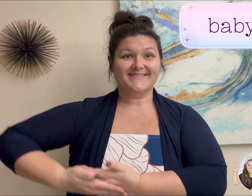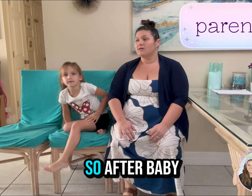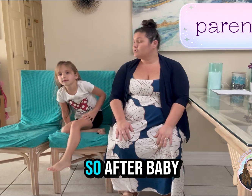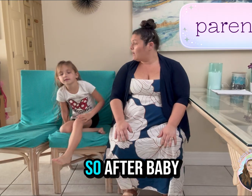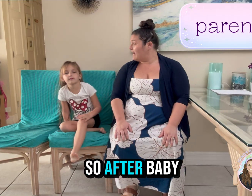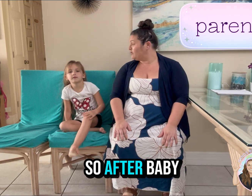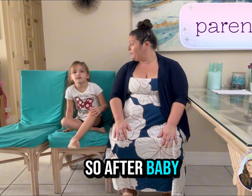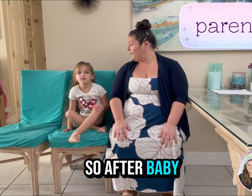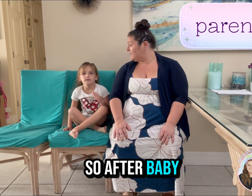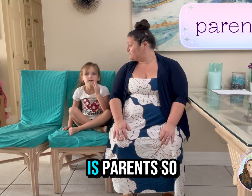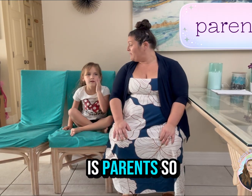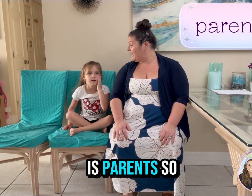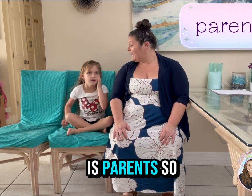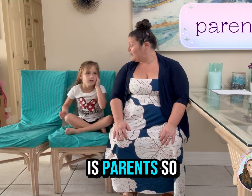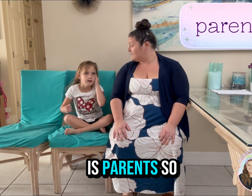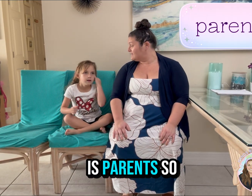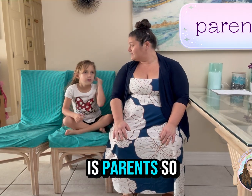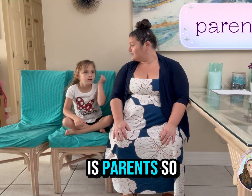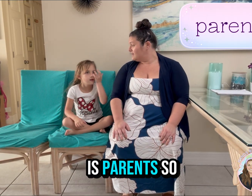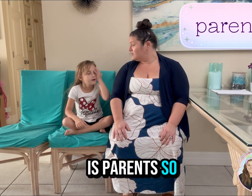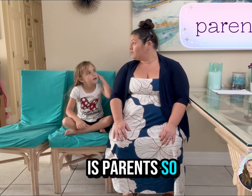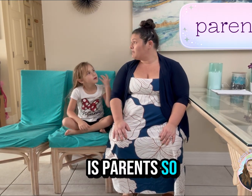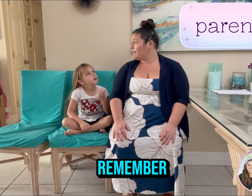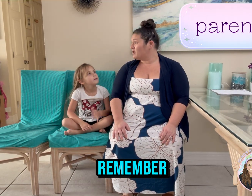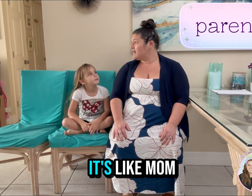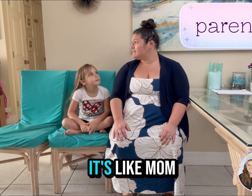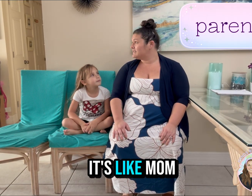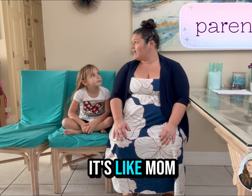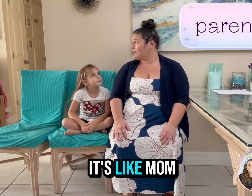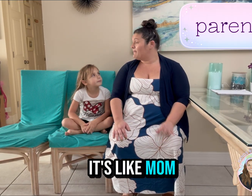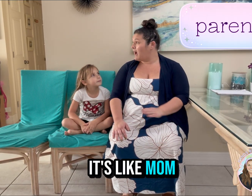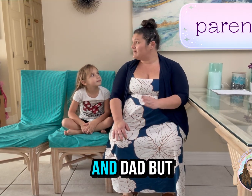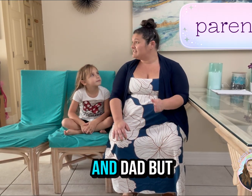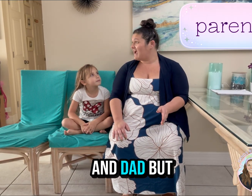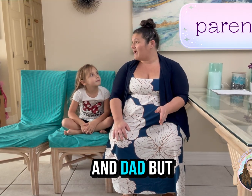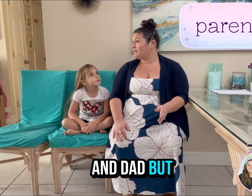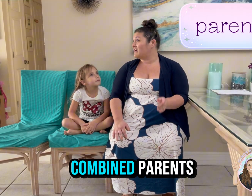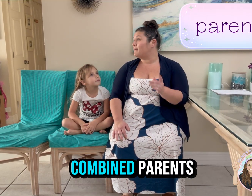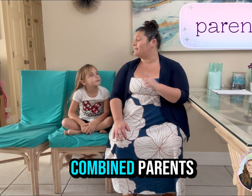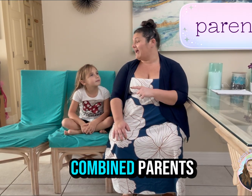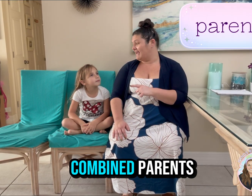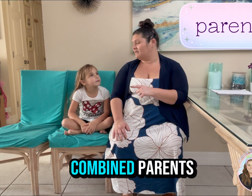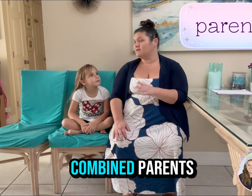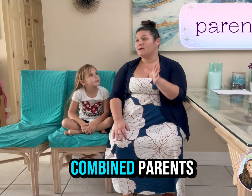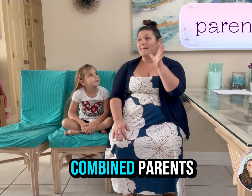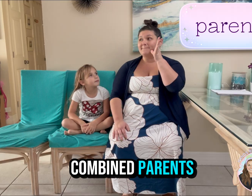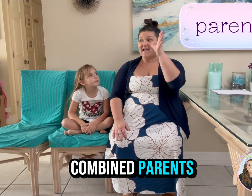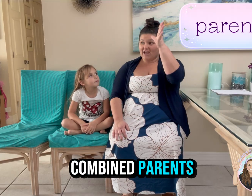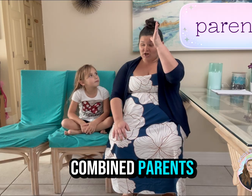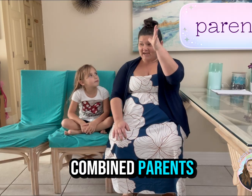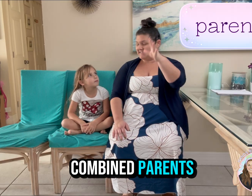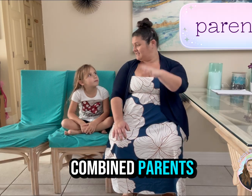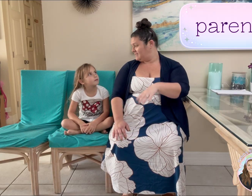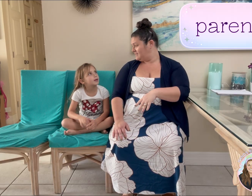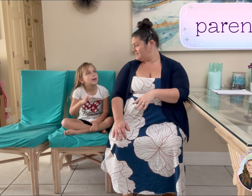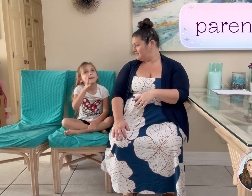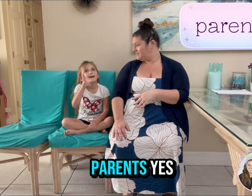So after baby is parents. So remember, it's like mom and dad but combined. Parents.